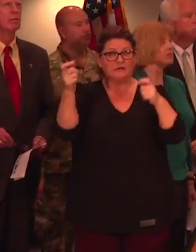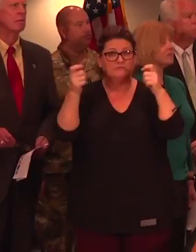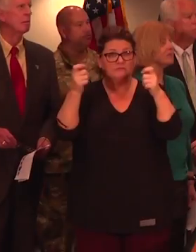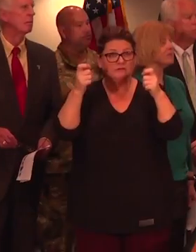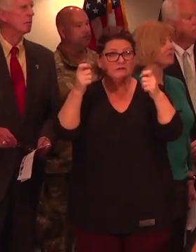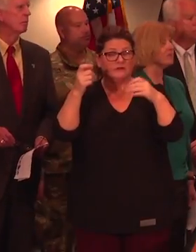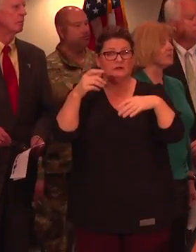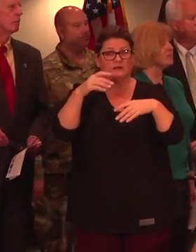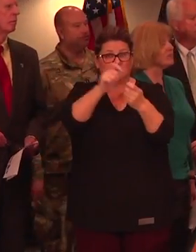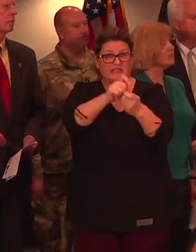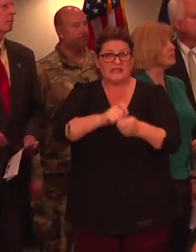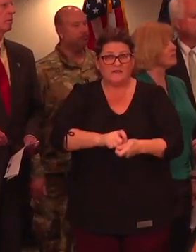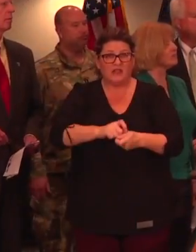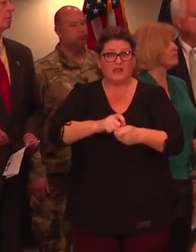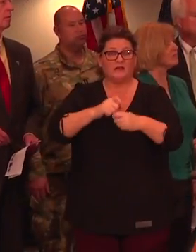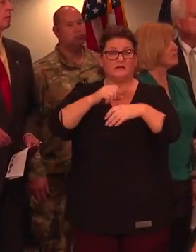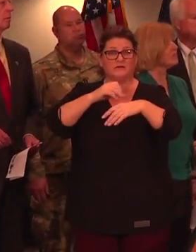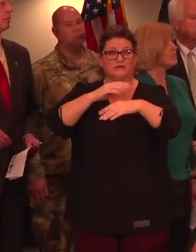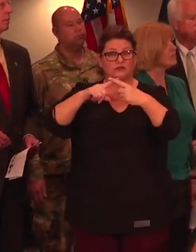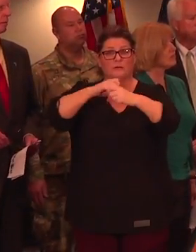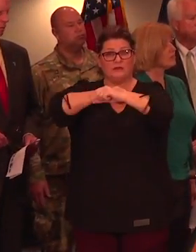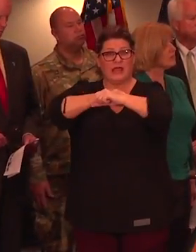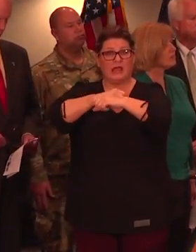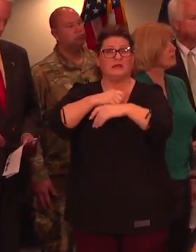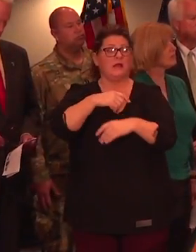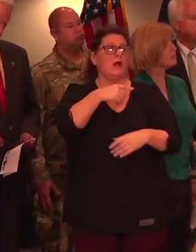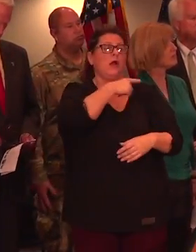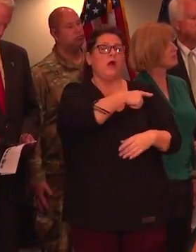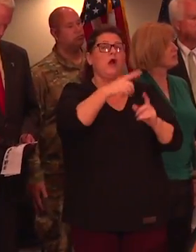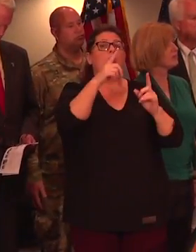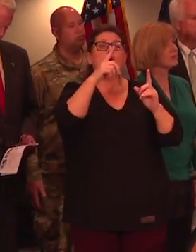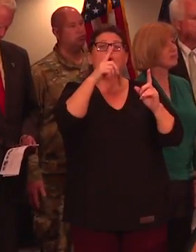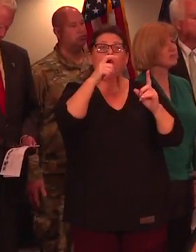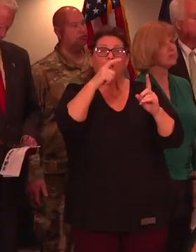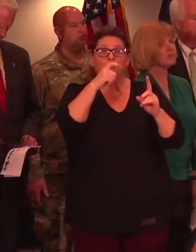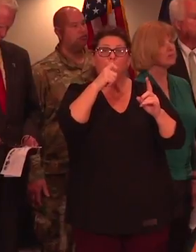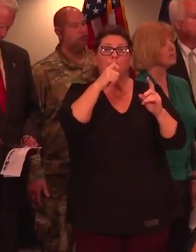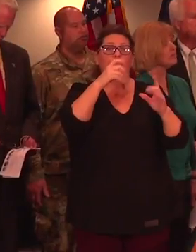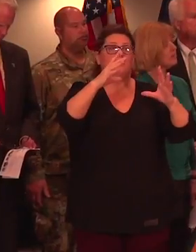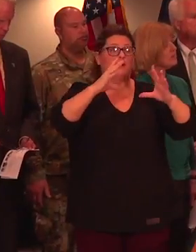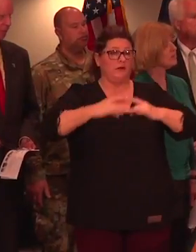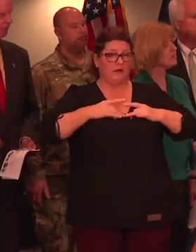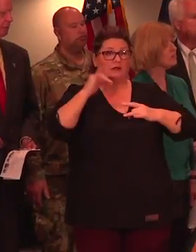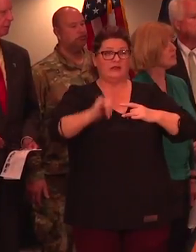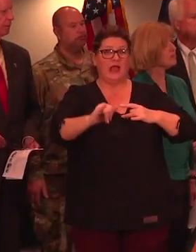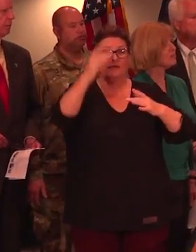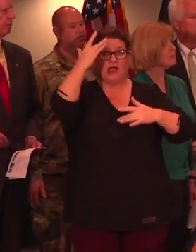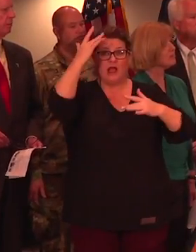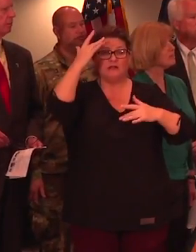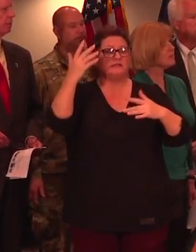So regardless of who becomes infected that comes to our attention, we recommend the same measures. We ask those who